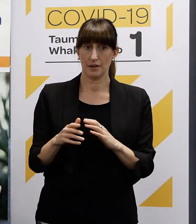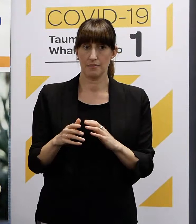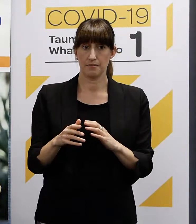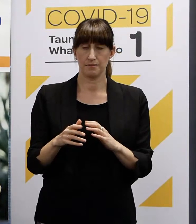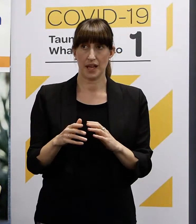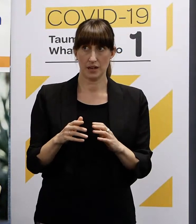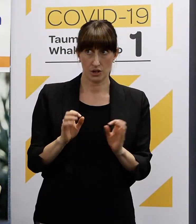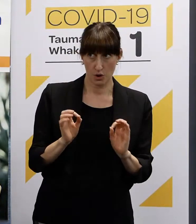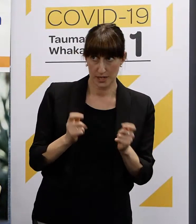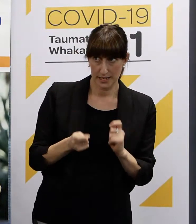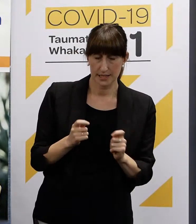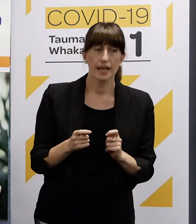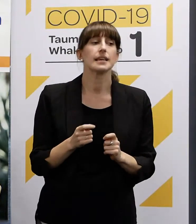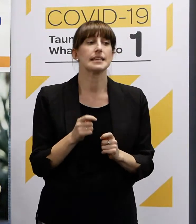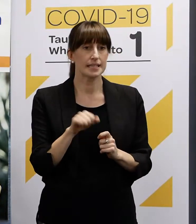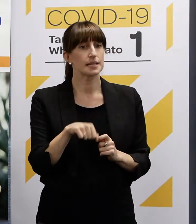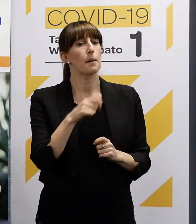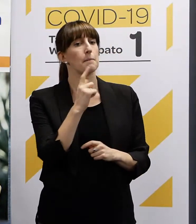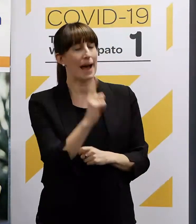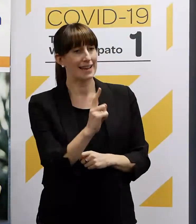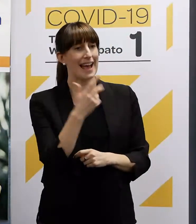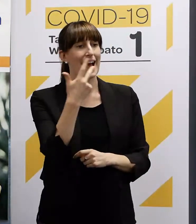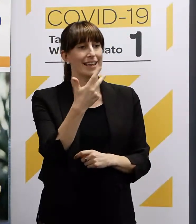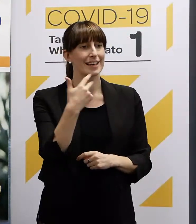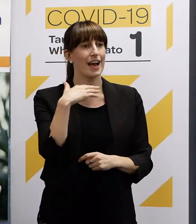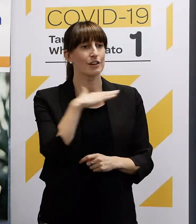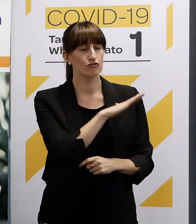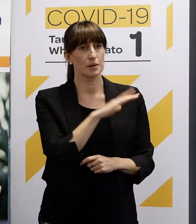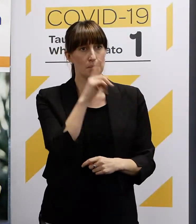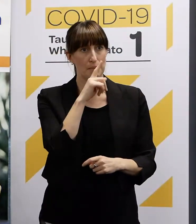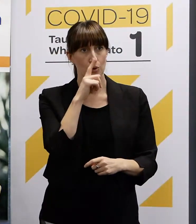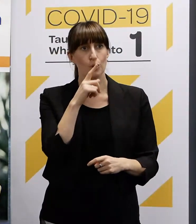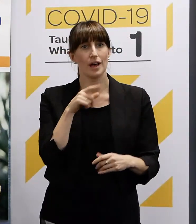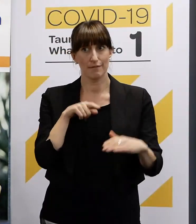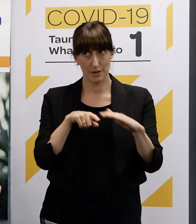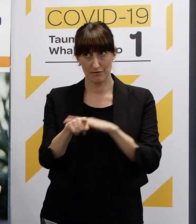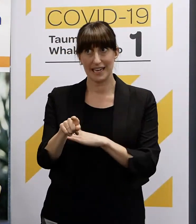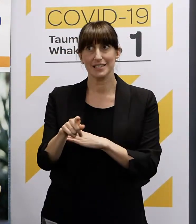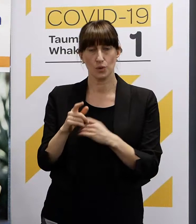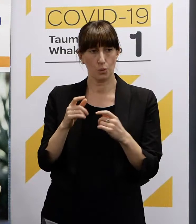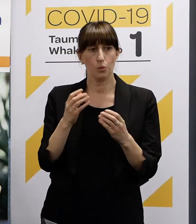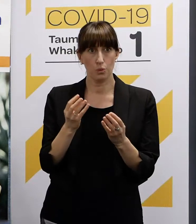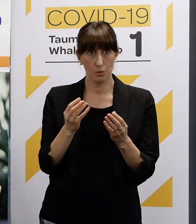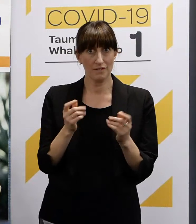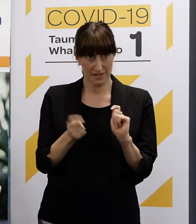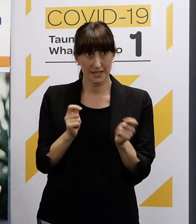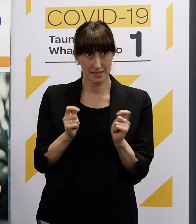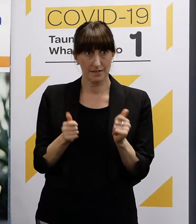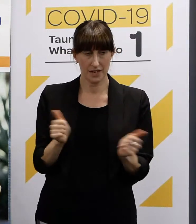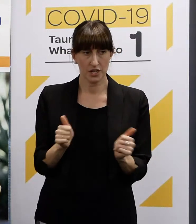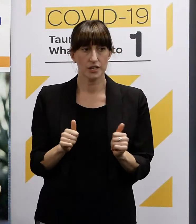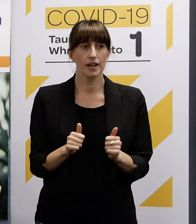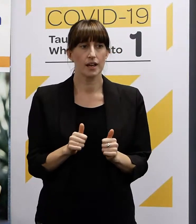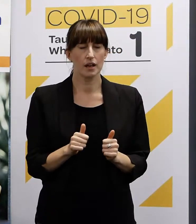were tested before they departed. I did, yes. I said of